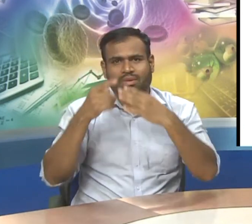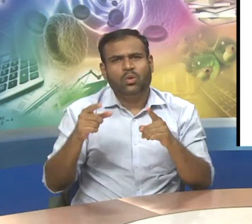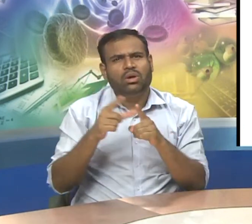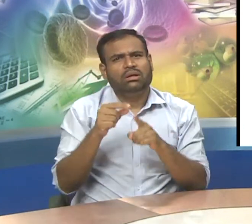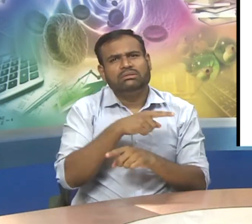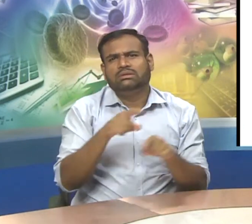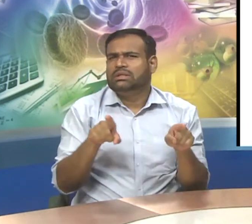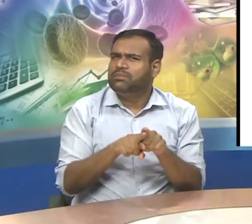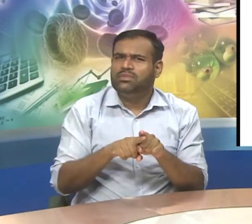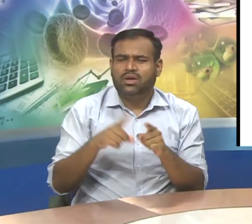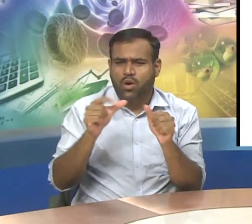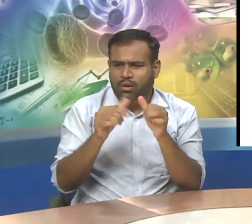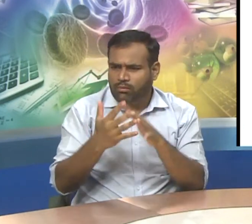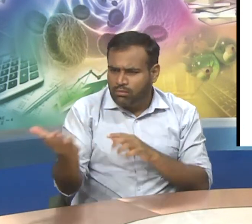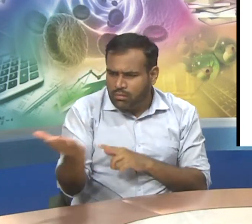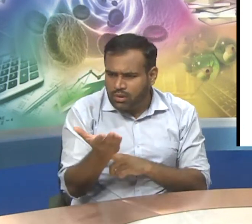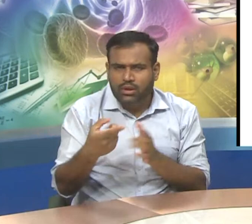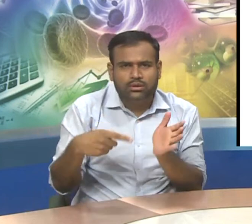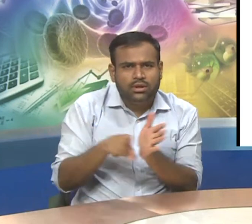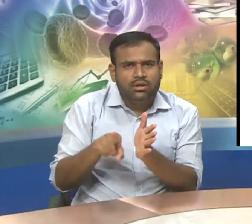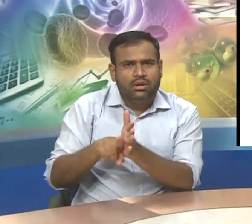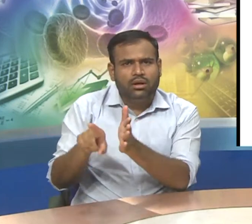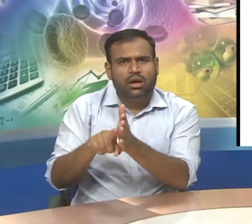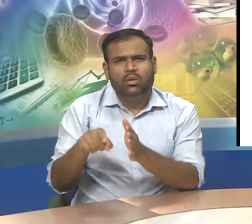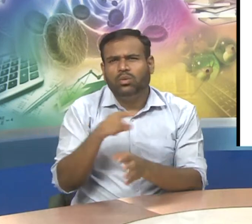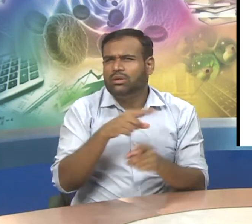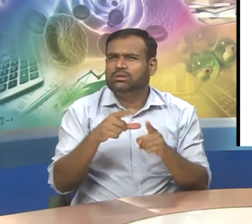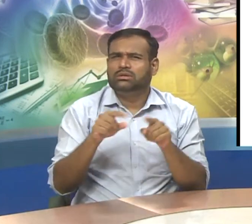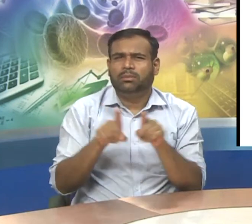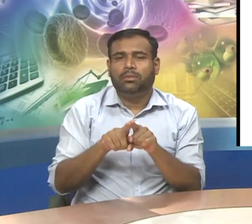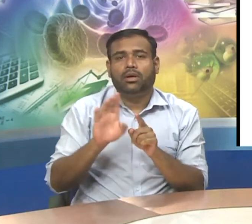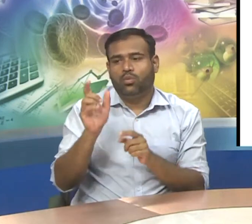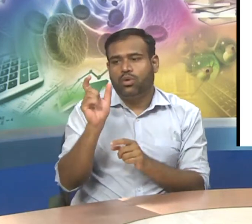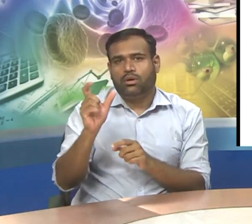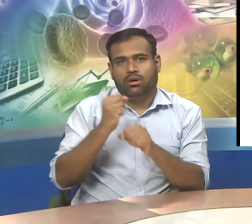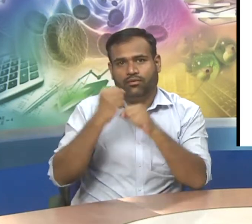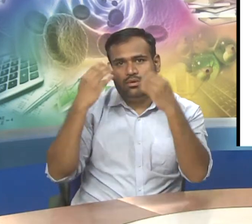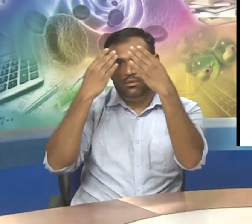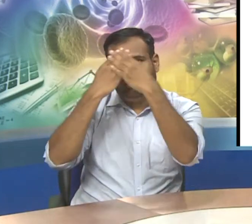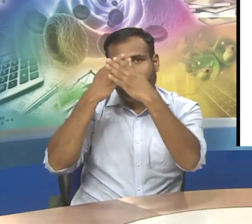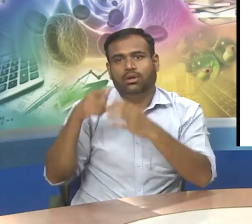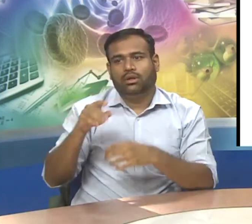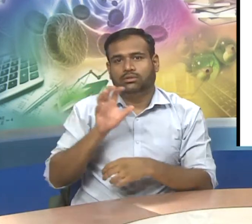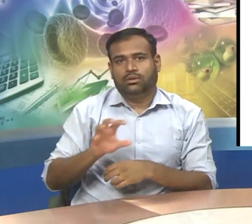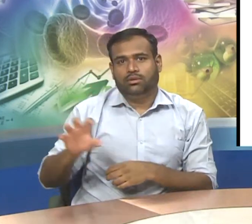And on the other side, state government is headed by the governor.